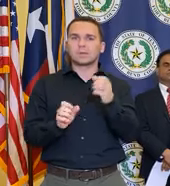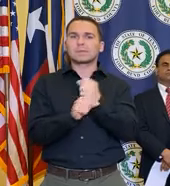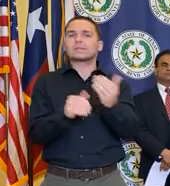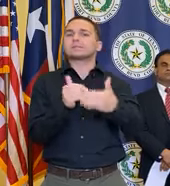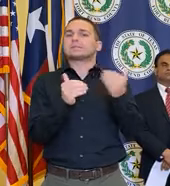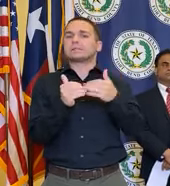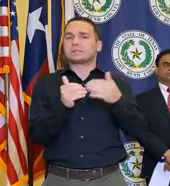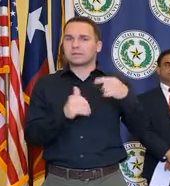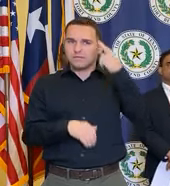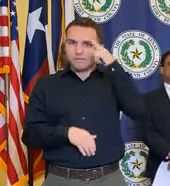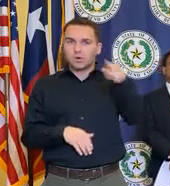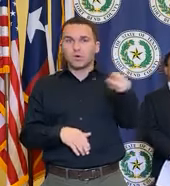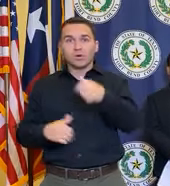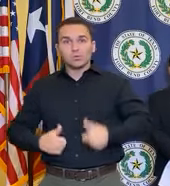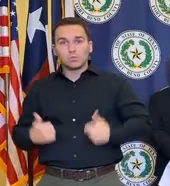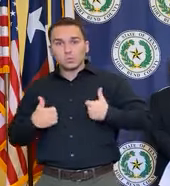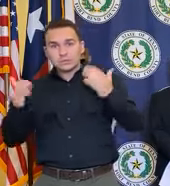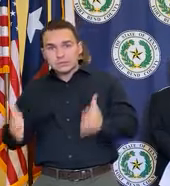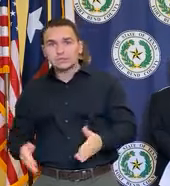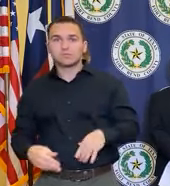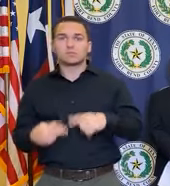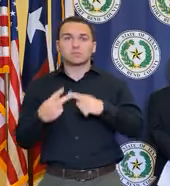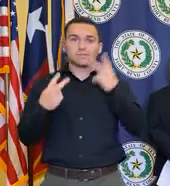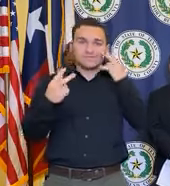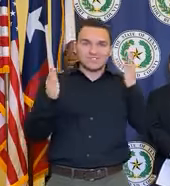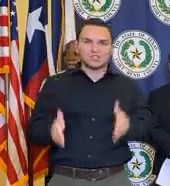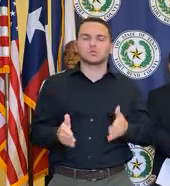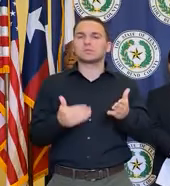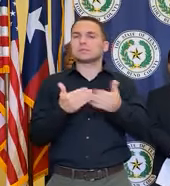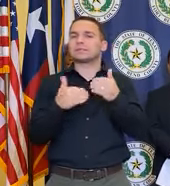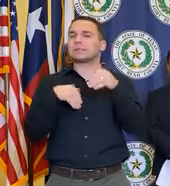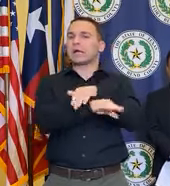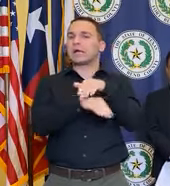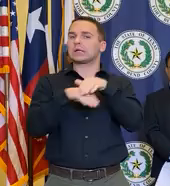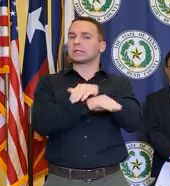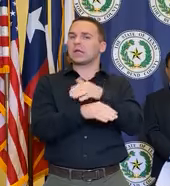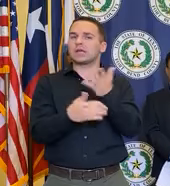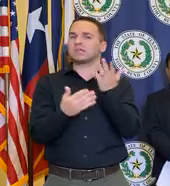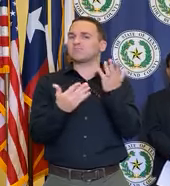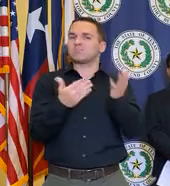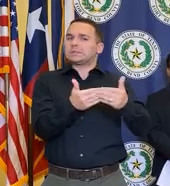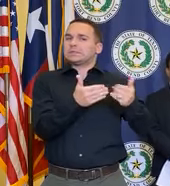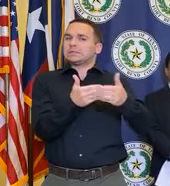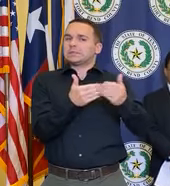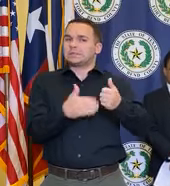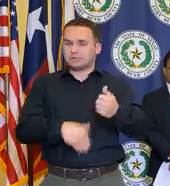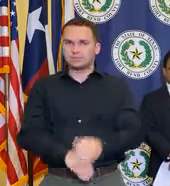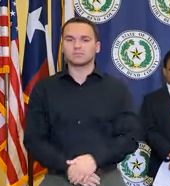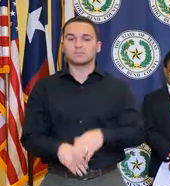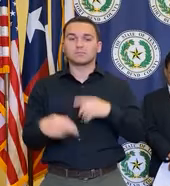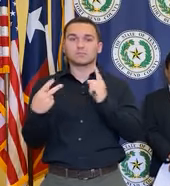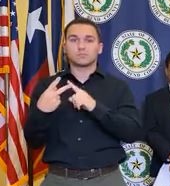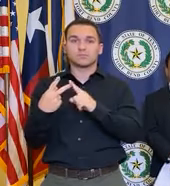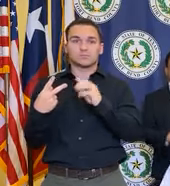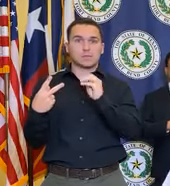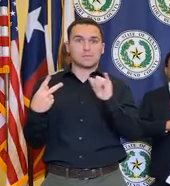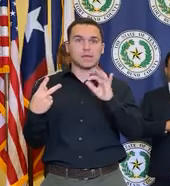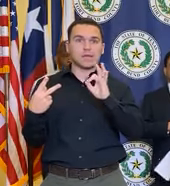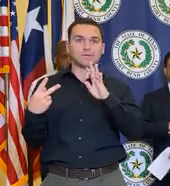and get more information about from the county. We also implemented the mobile app that I mentioned, the My